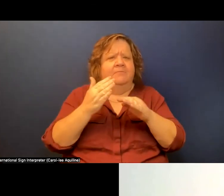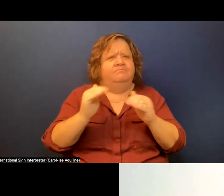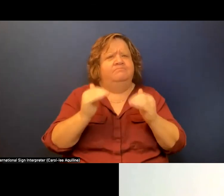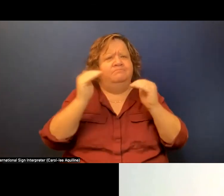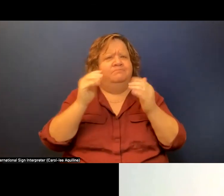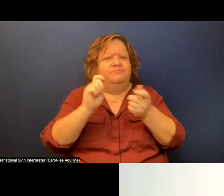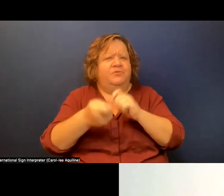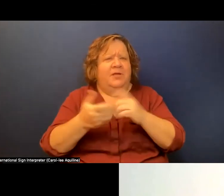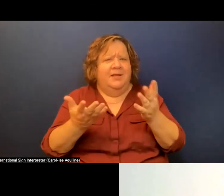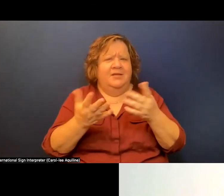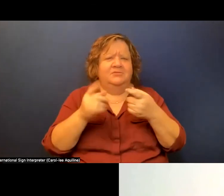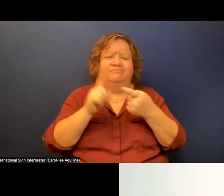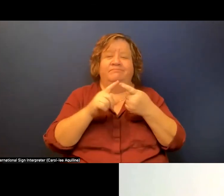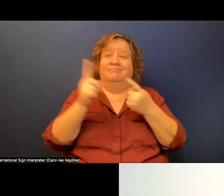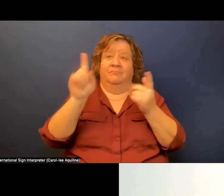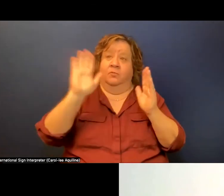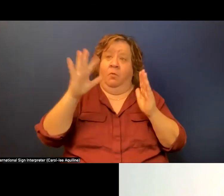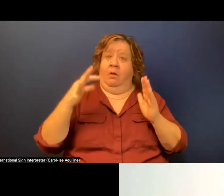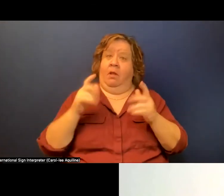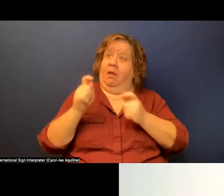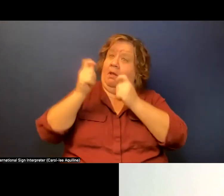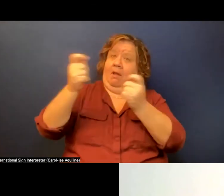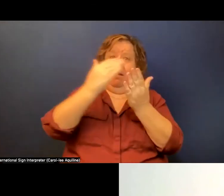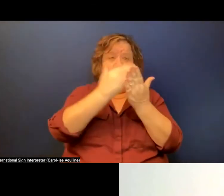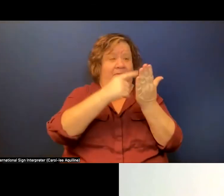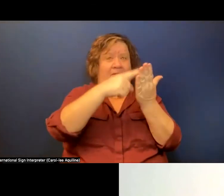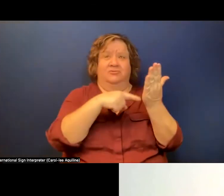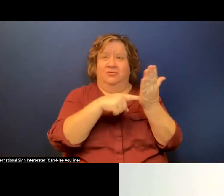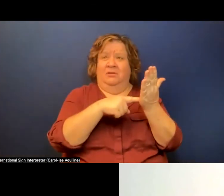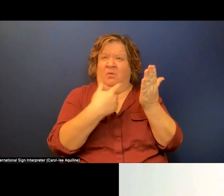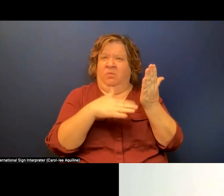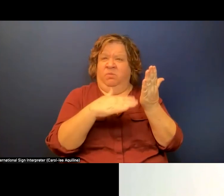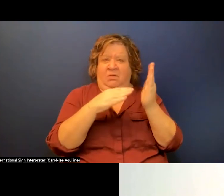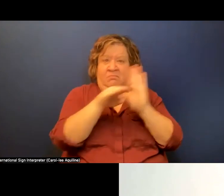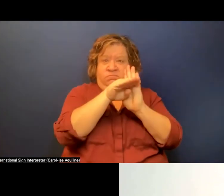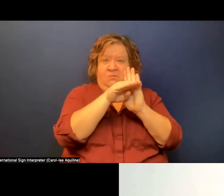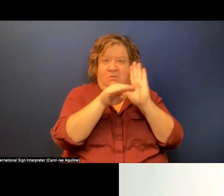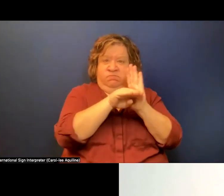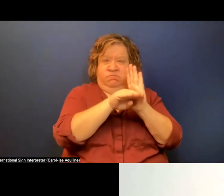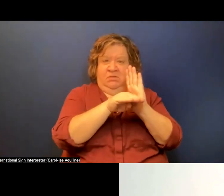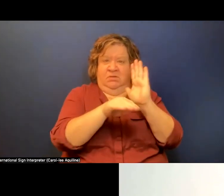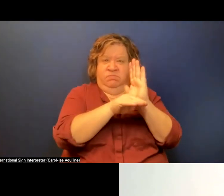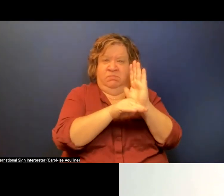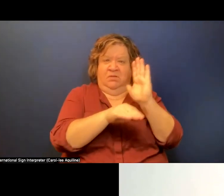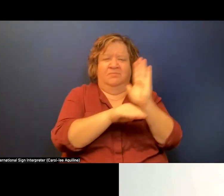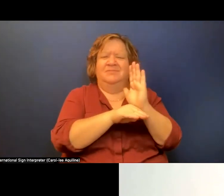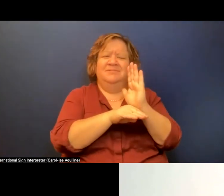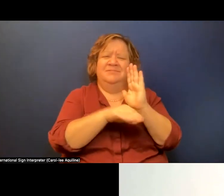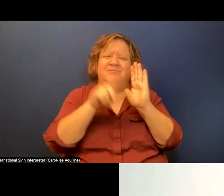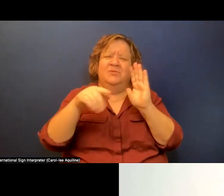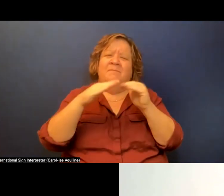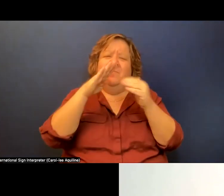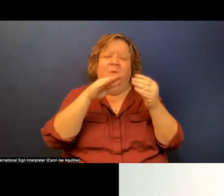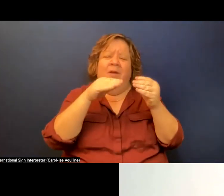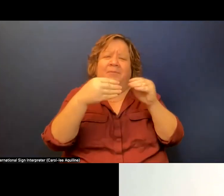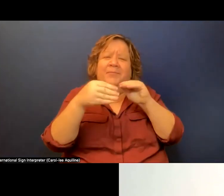they are flexible to respond to specific needs of specific groups within OPDs, but even within the whole